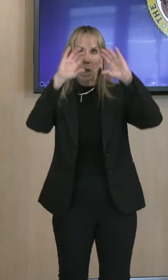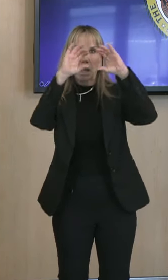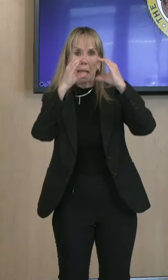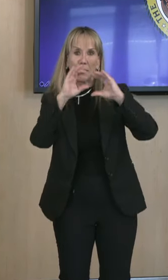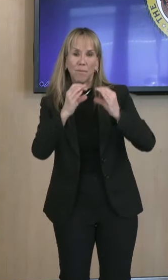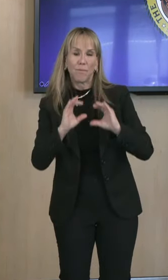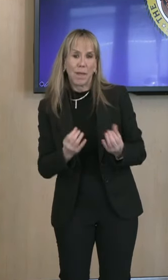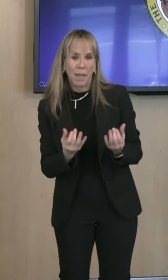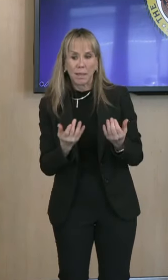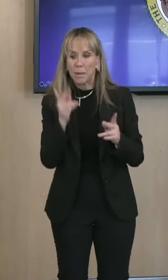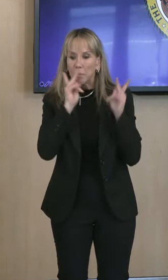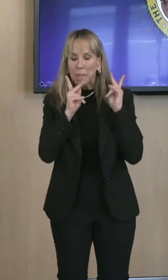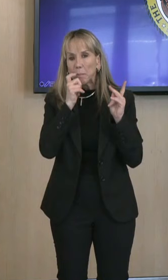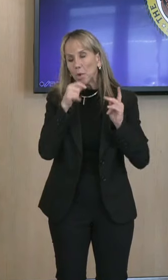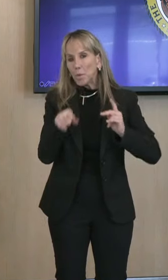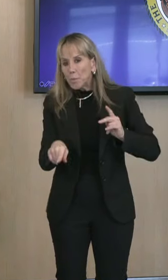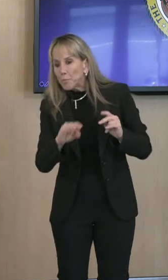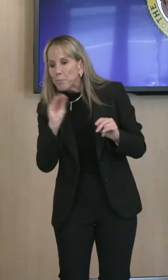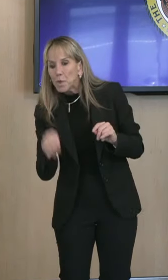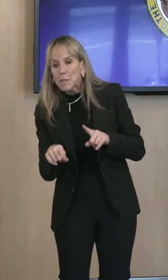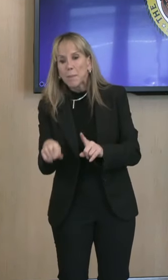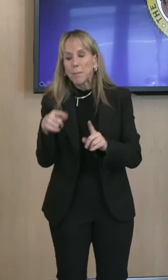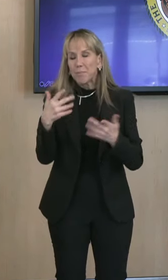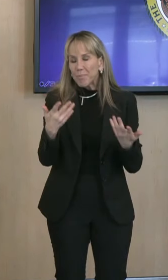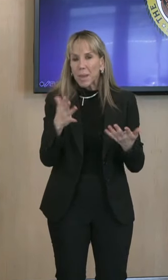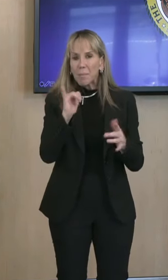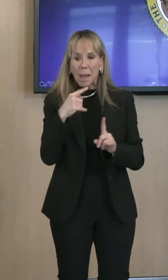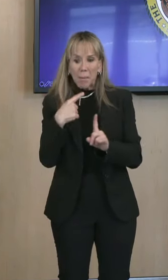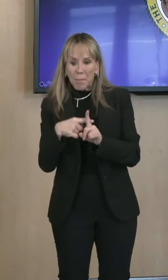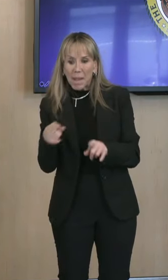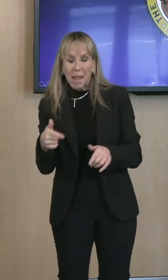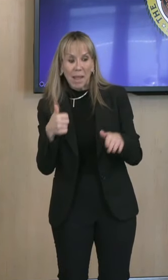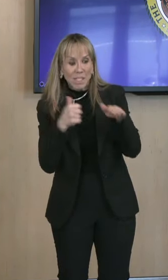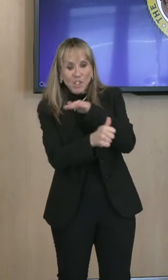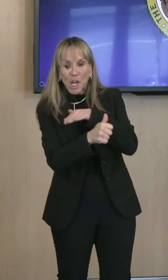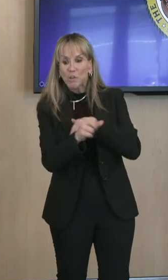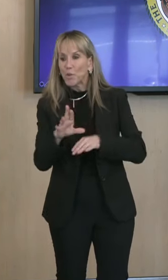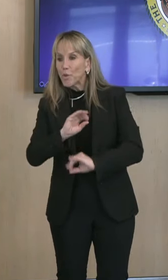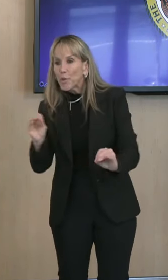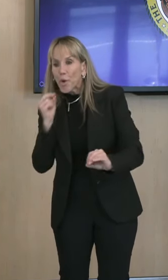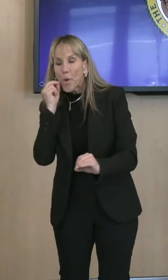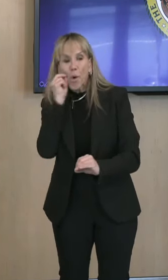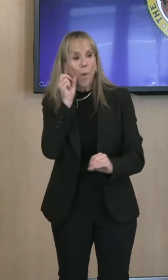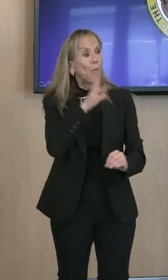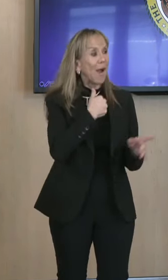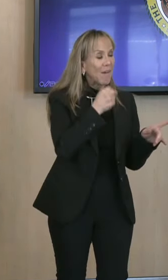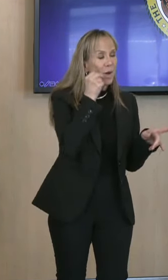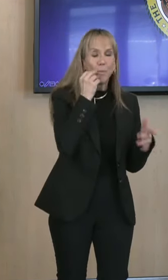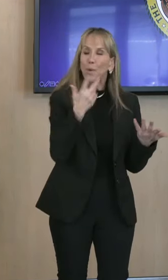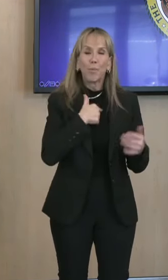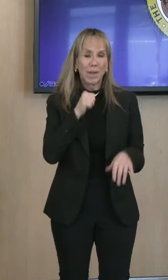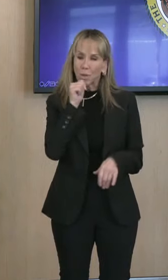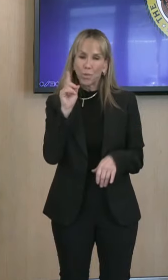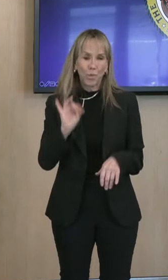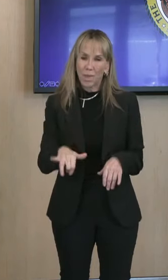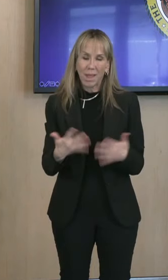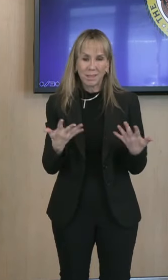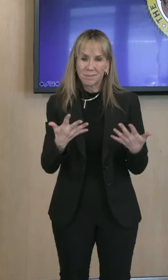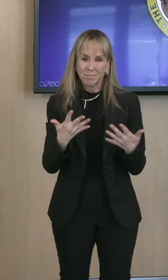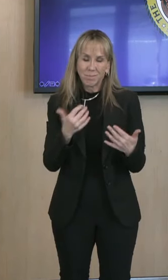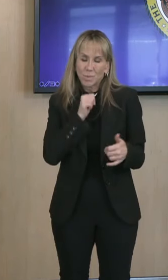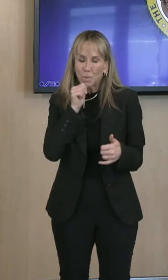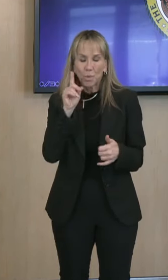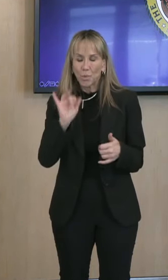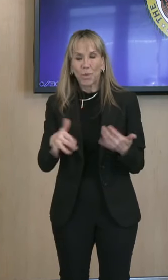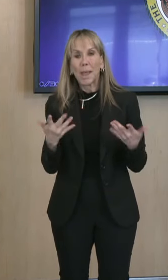classify individuals, the percentage of positive cases by sheltered or unsheltered, just as we don't break them down in other ways.